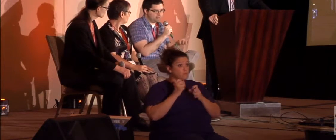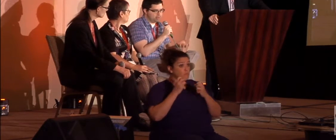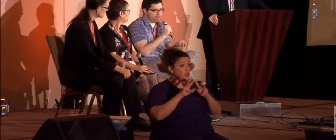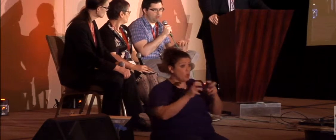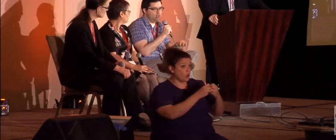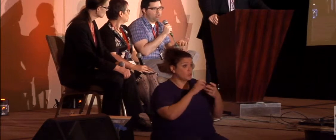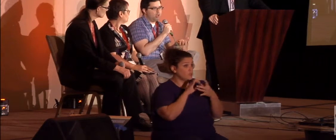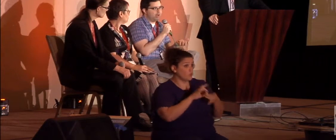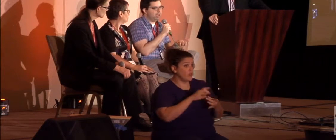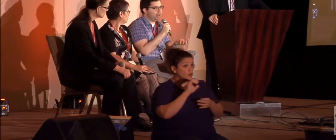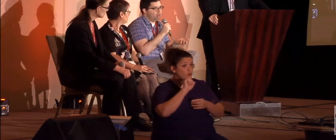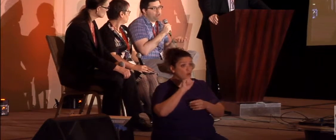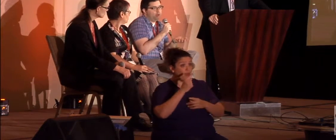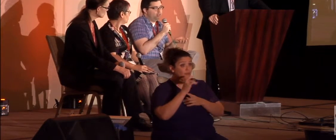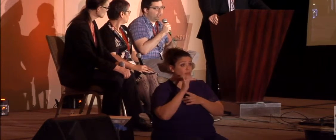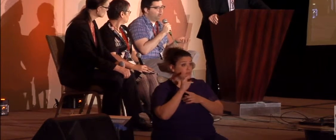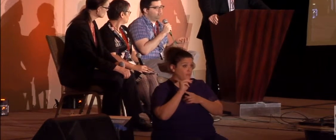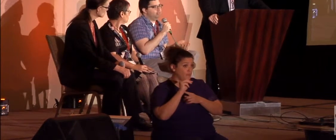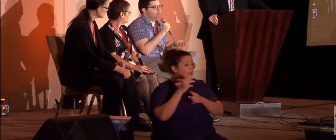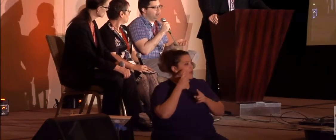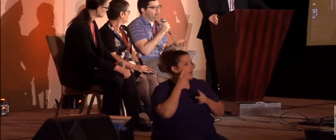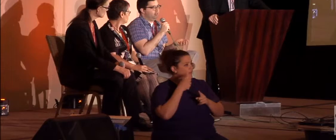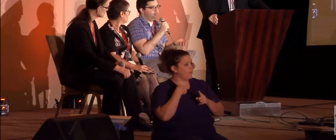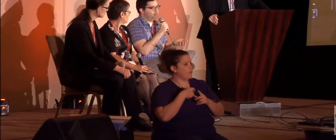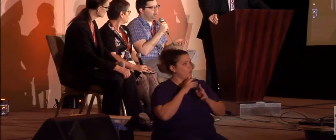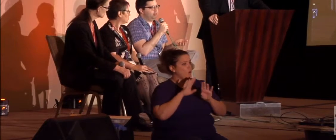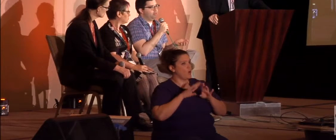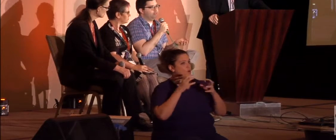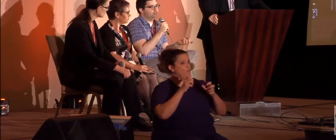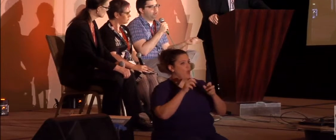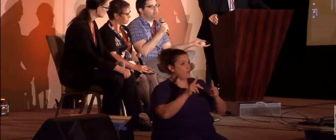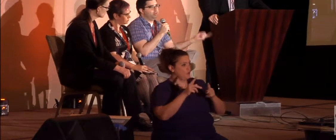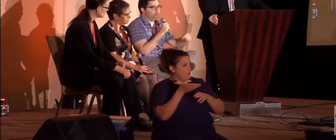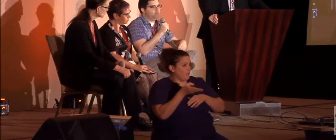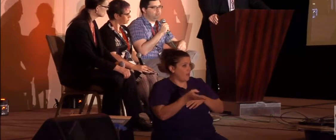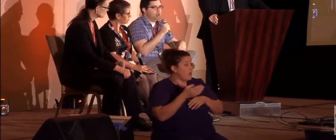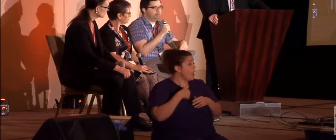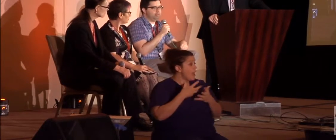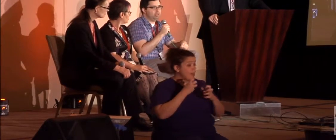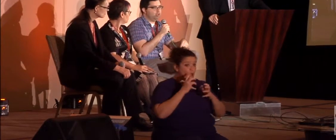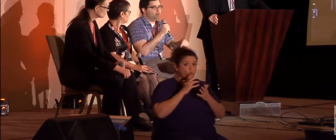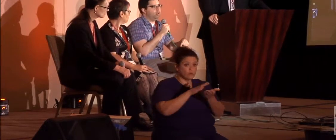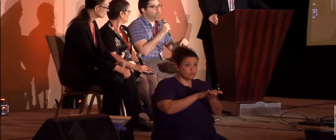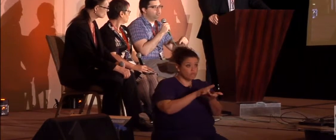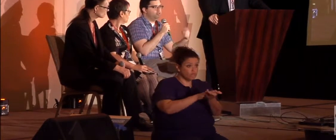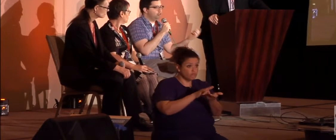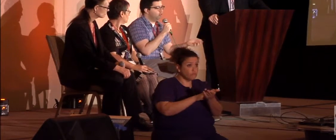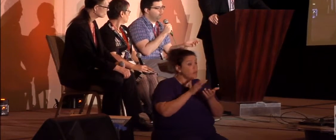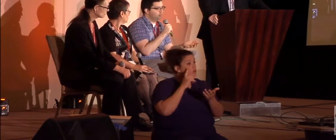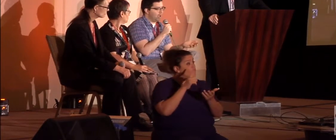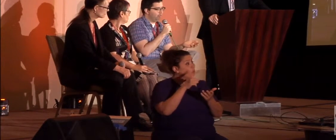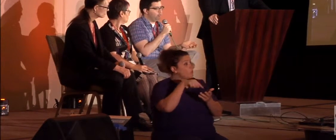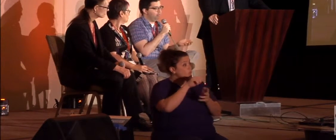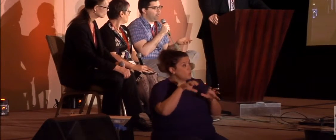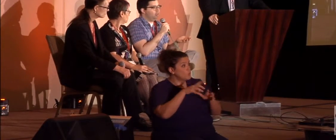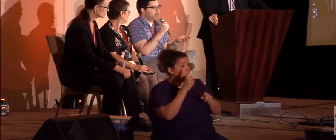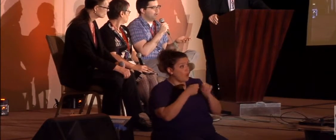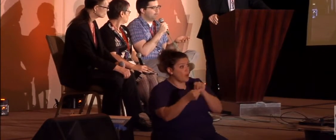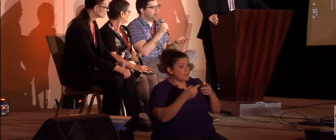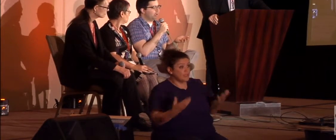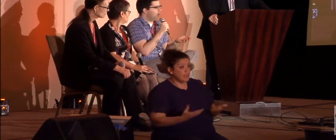that space there. And I want to likewise give American Atheists credit for doing the opposite here. Gender-neutral